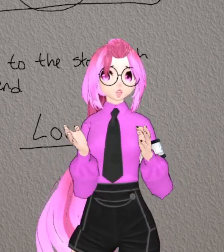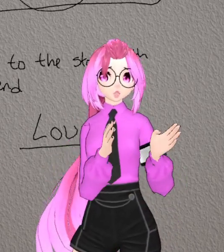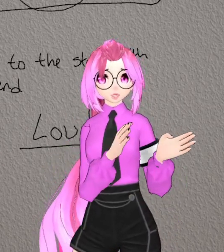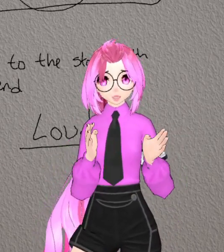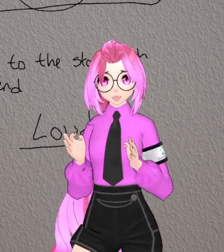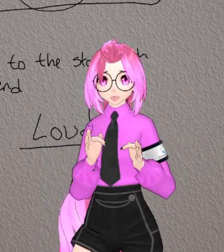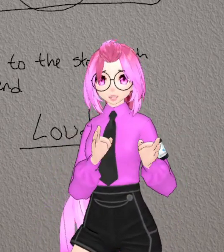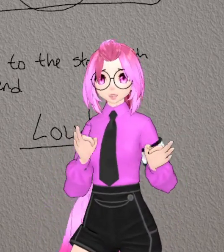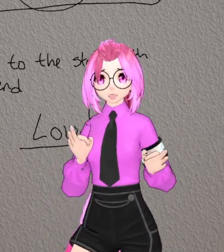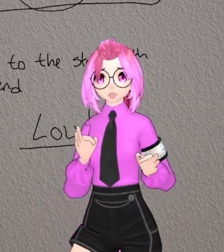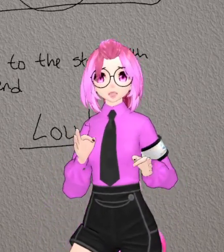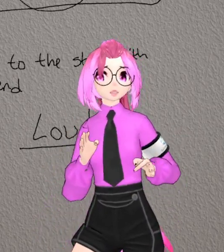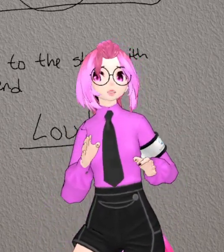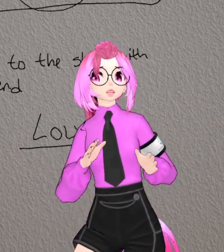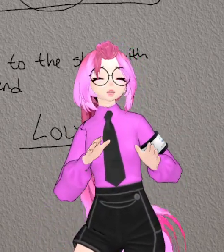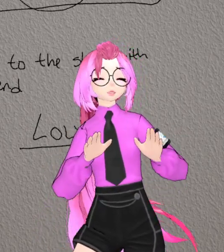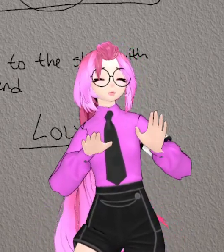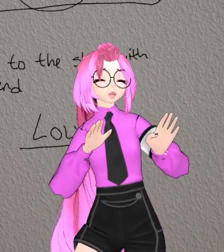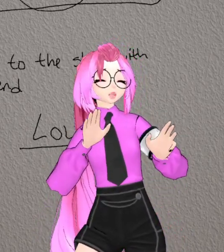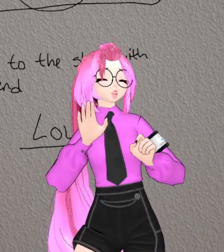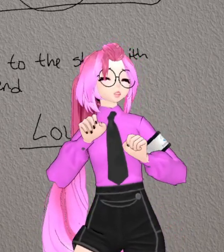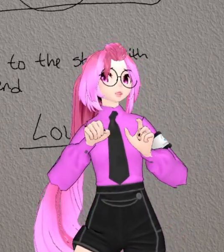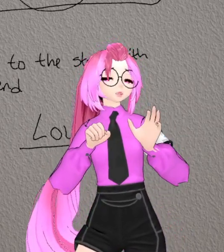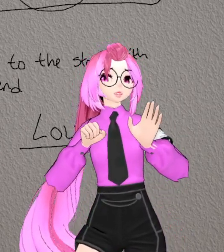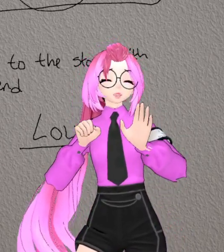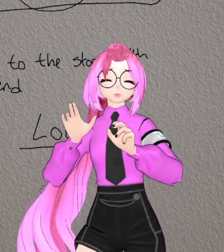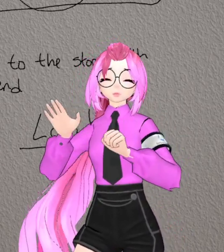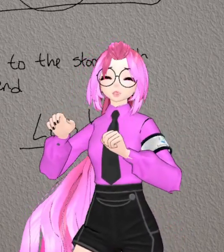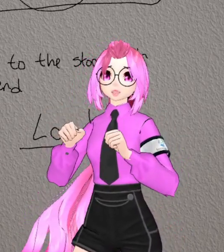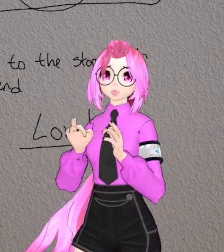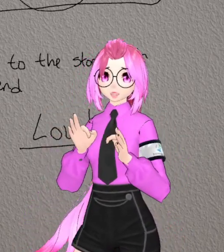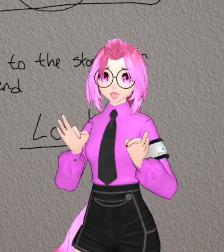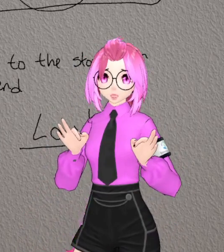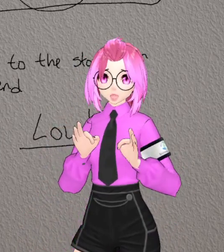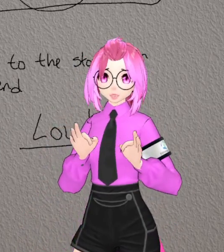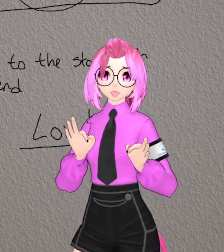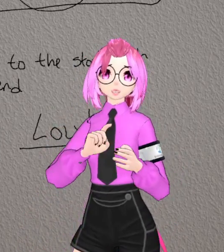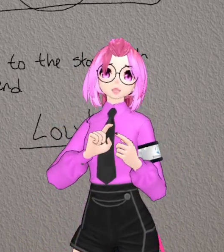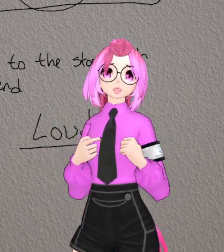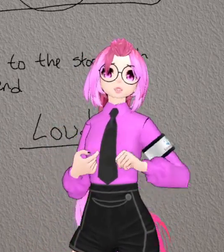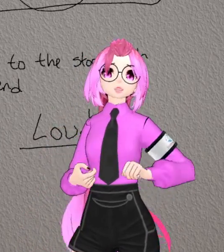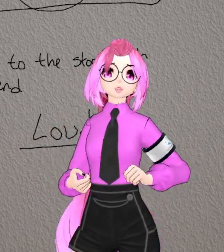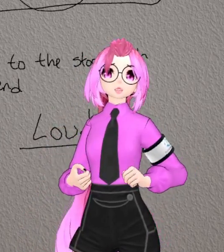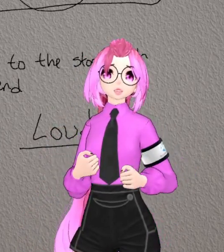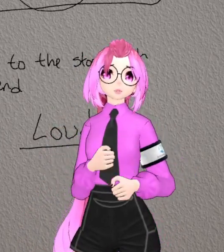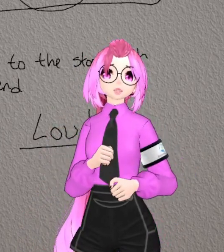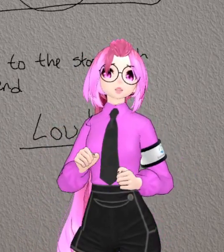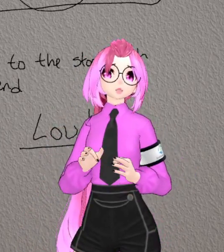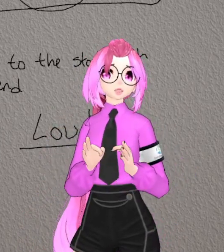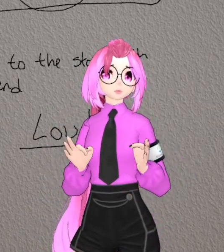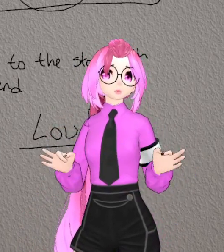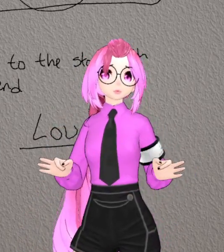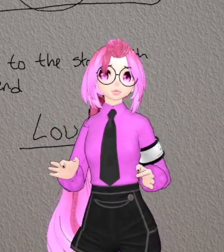this part of the sentence, you know, and you could take from their dialects and change it to make your own sort